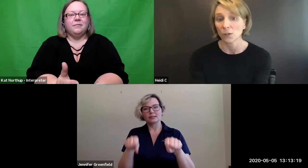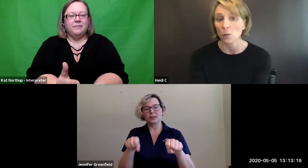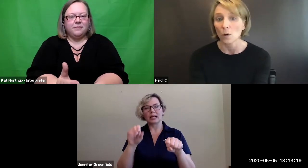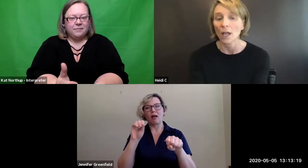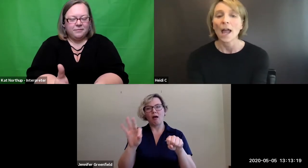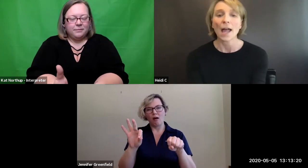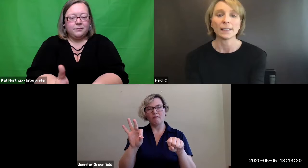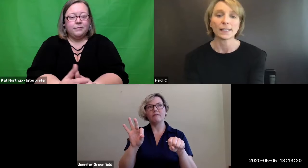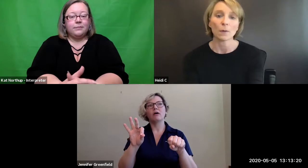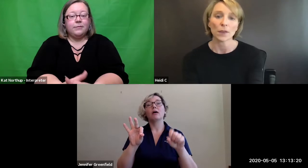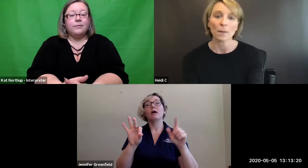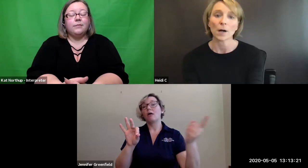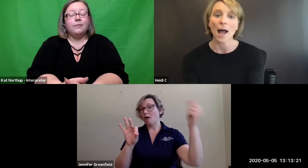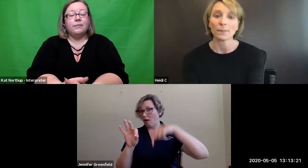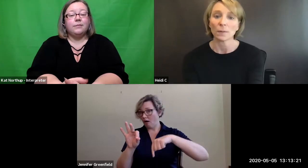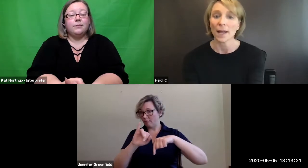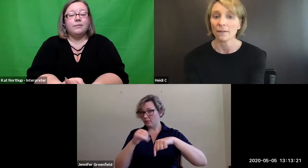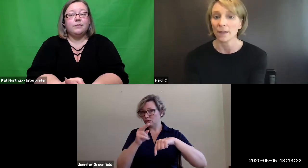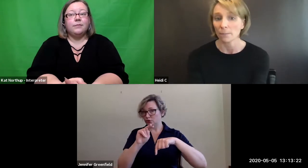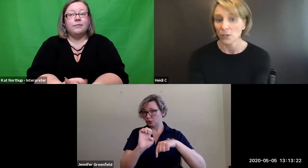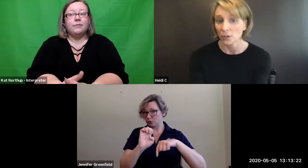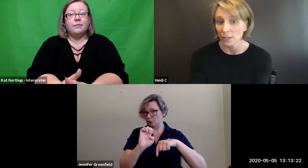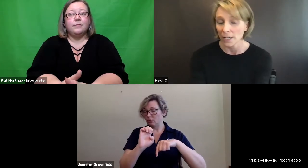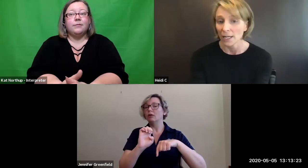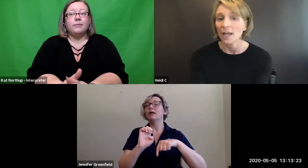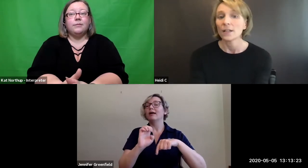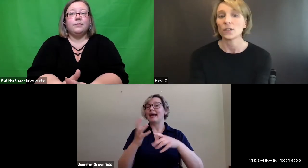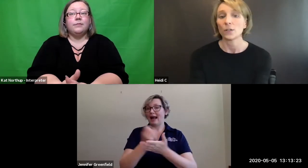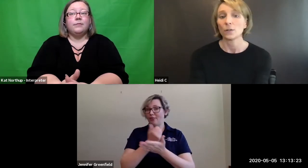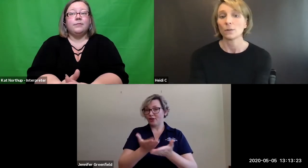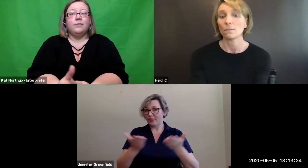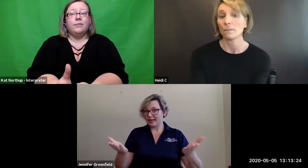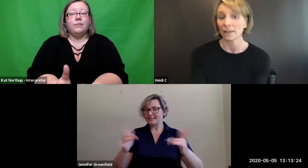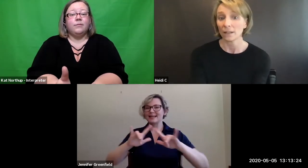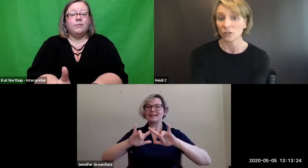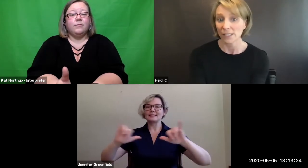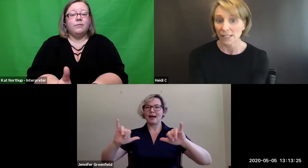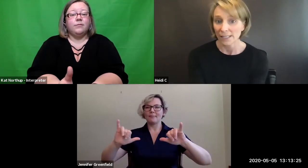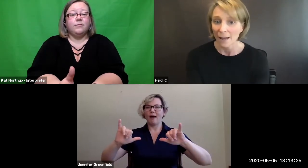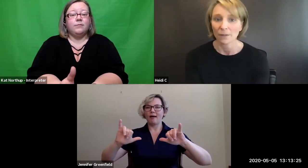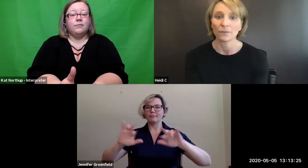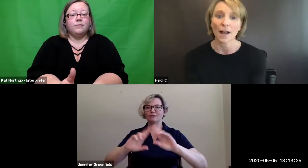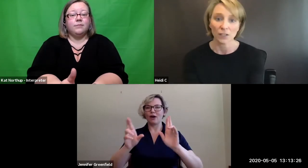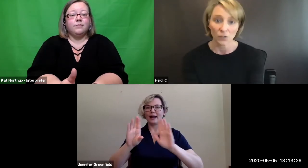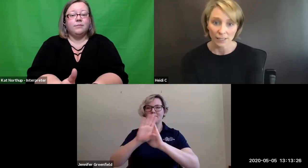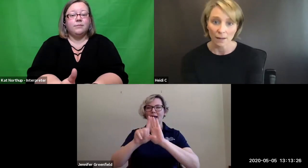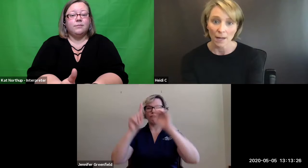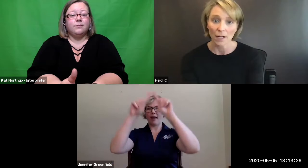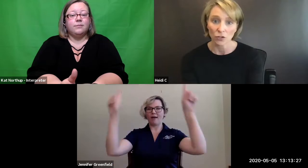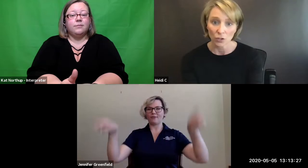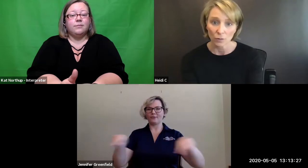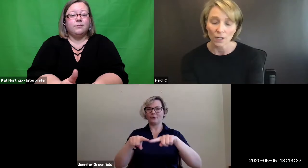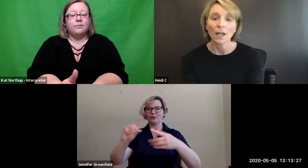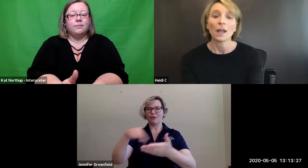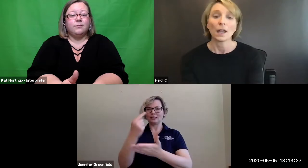at school. And so we thought perhaps we may have the opportunity to make the logistics happen for having students come out